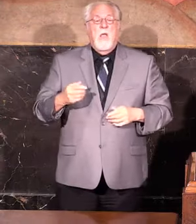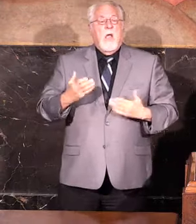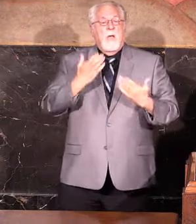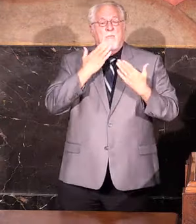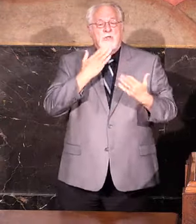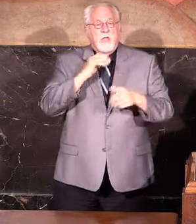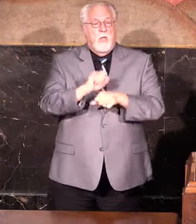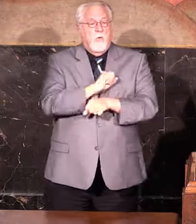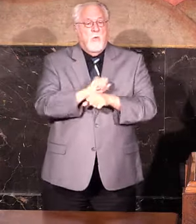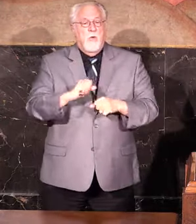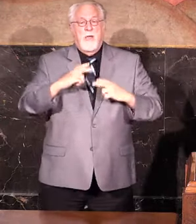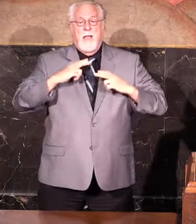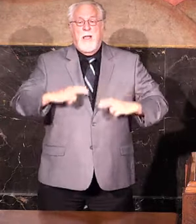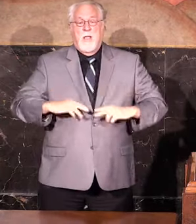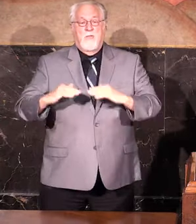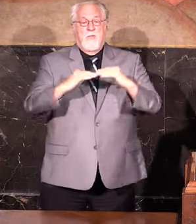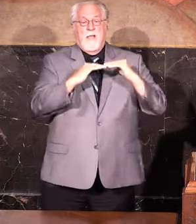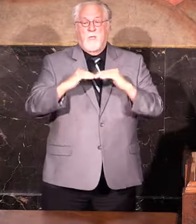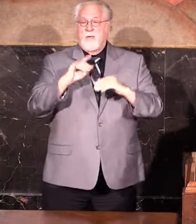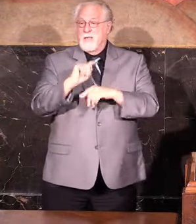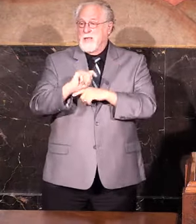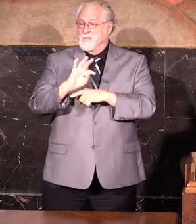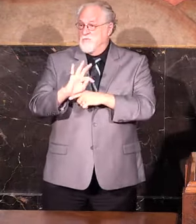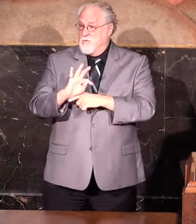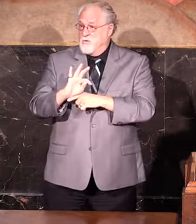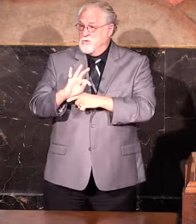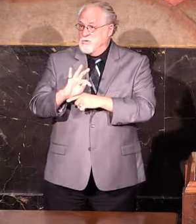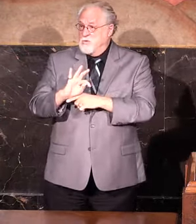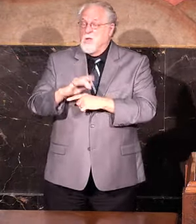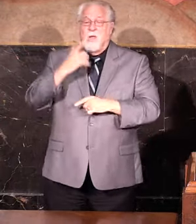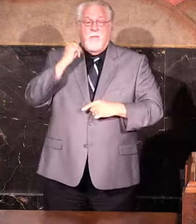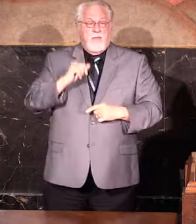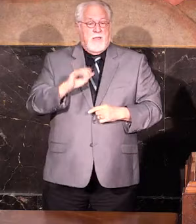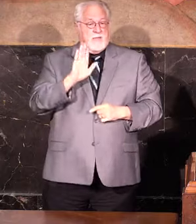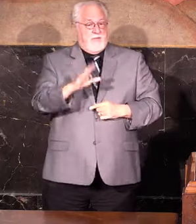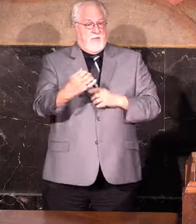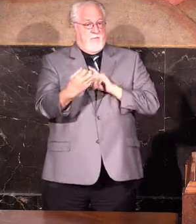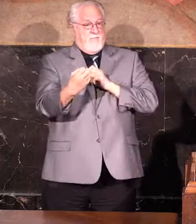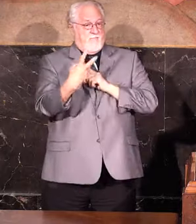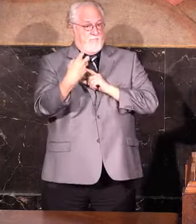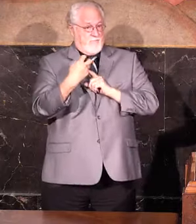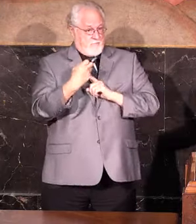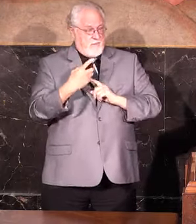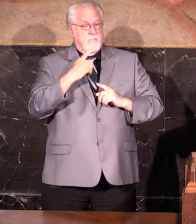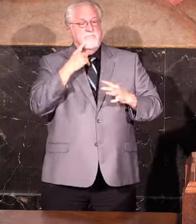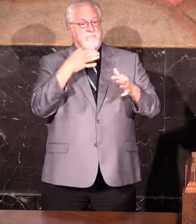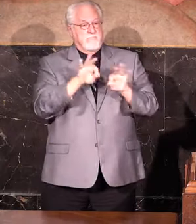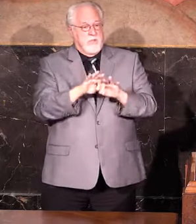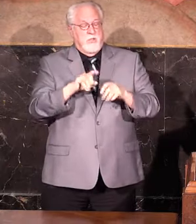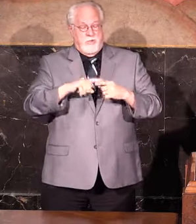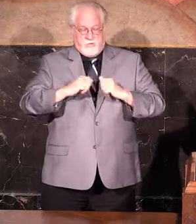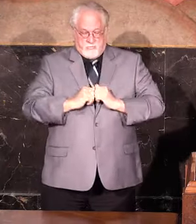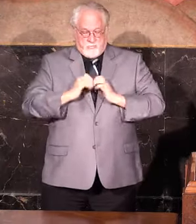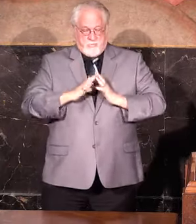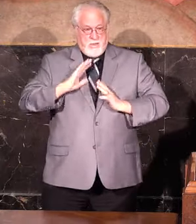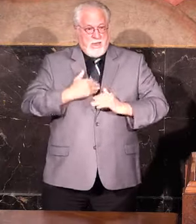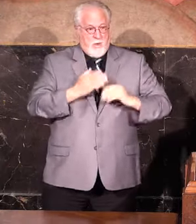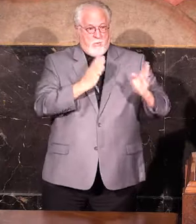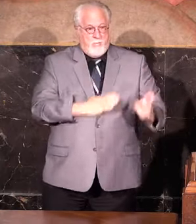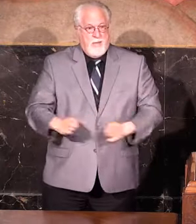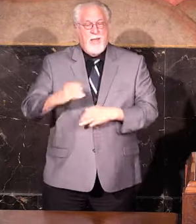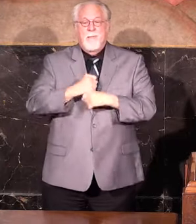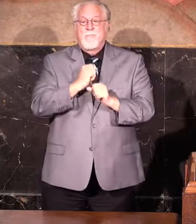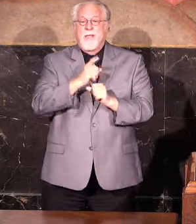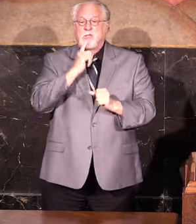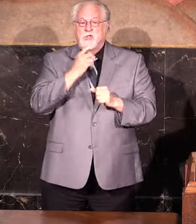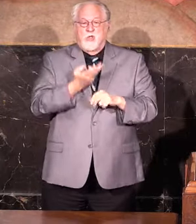the work of the Health Equity Task Force because their input has been critical to us forming our plan to ensure